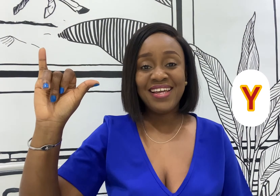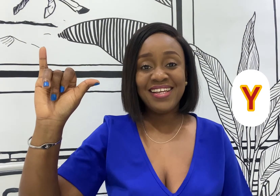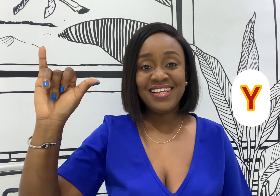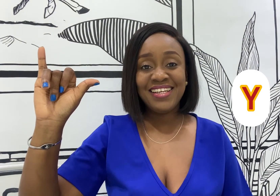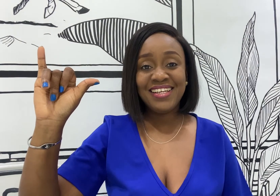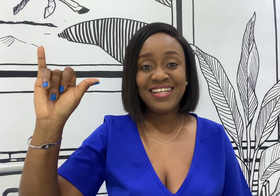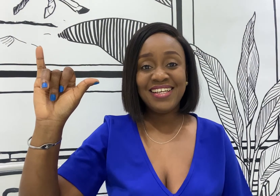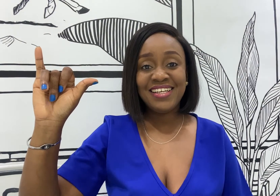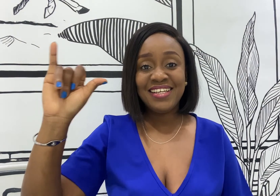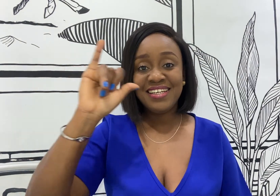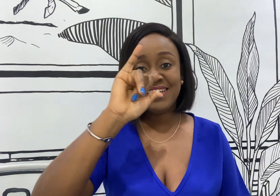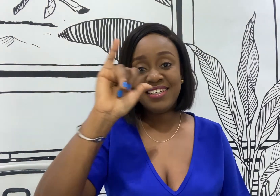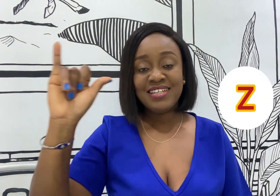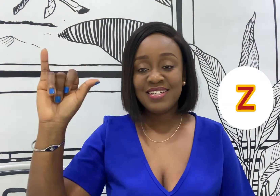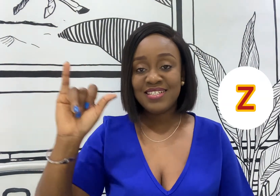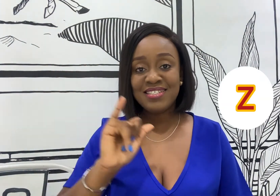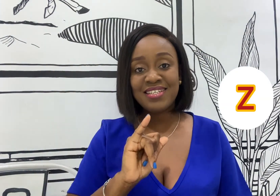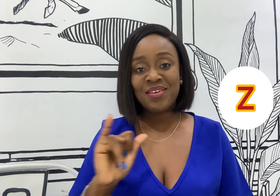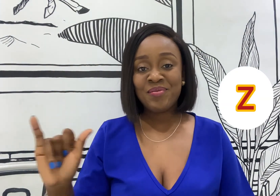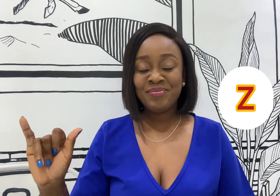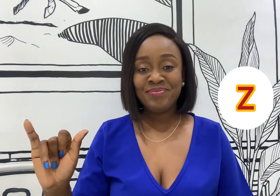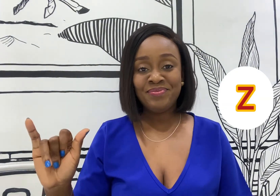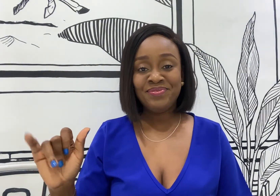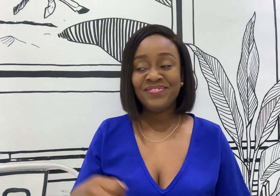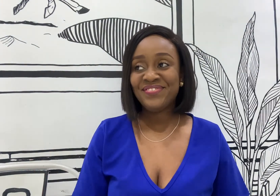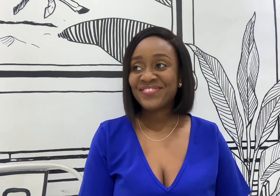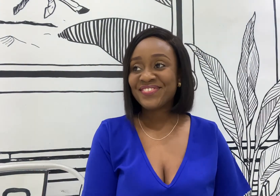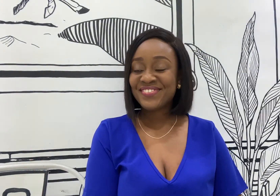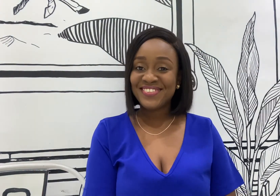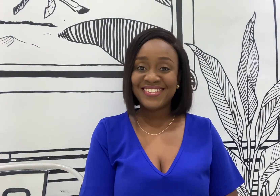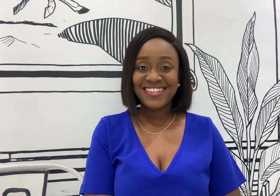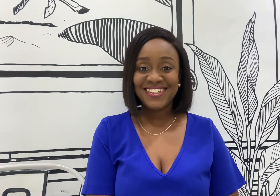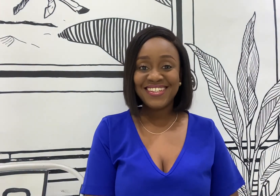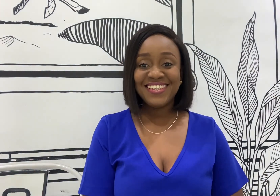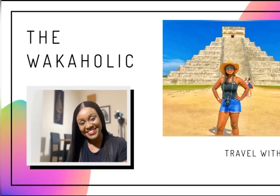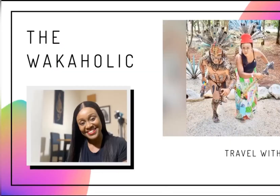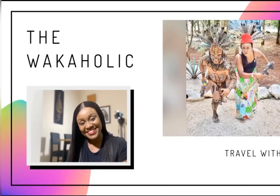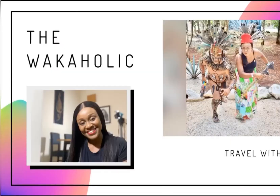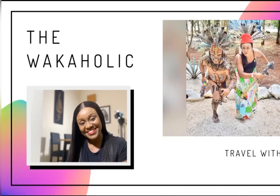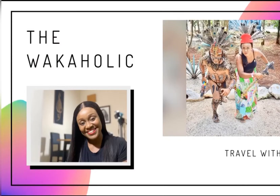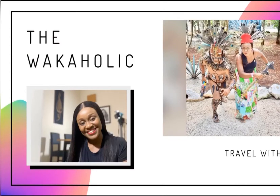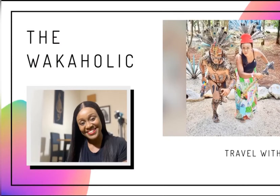Y, and Z.